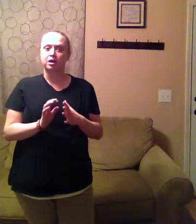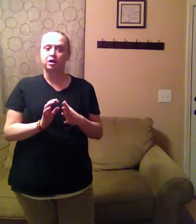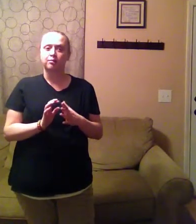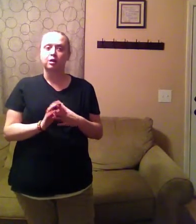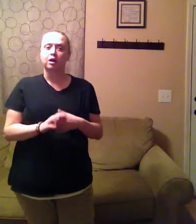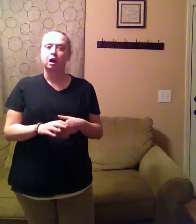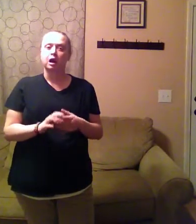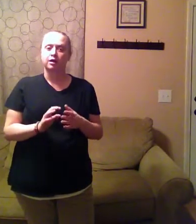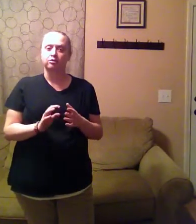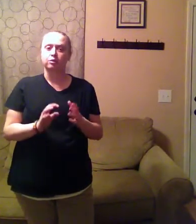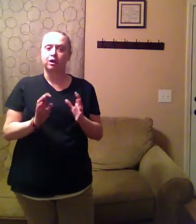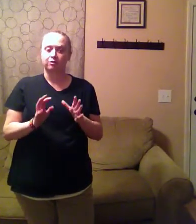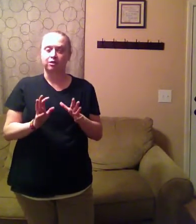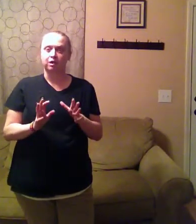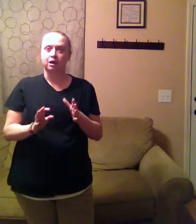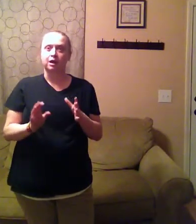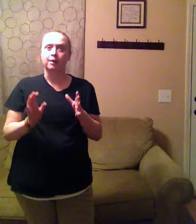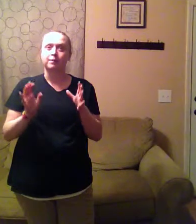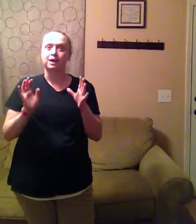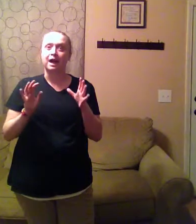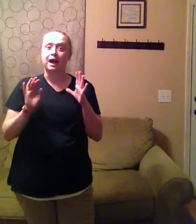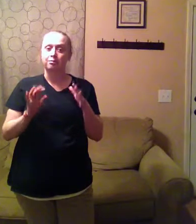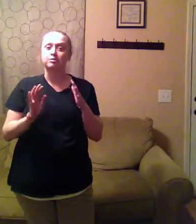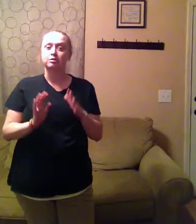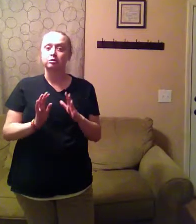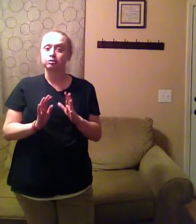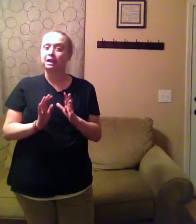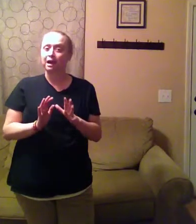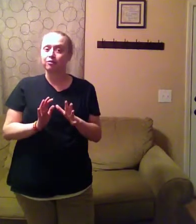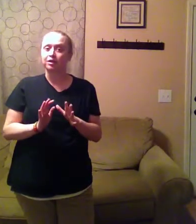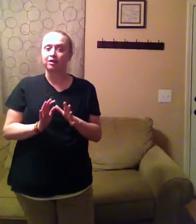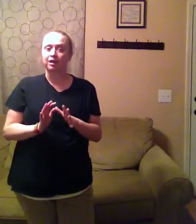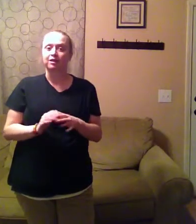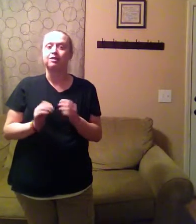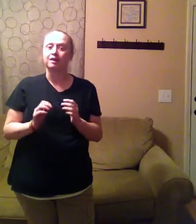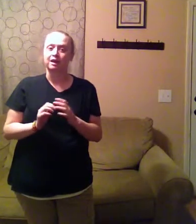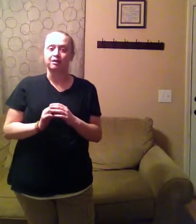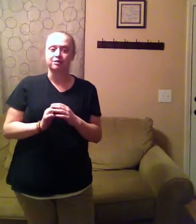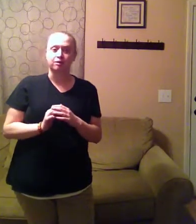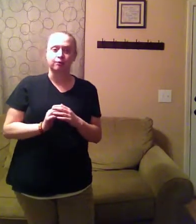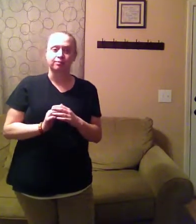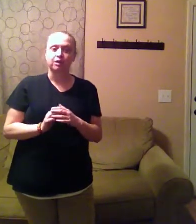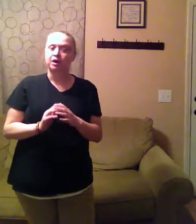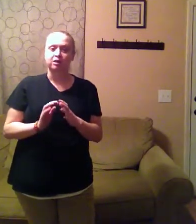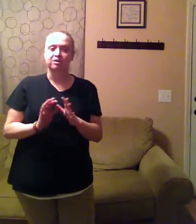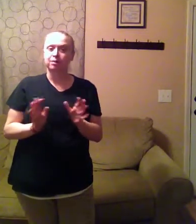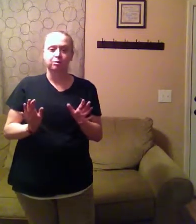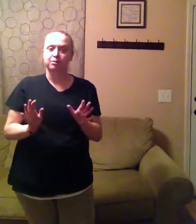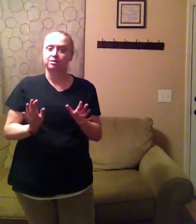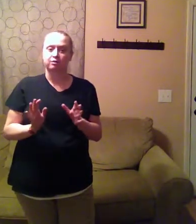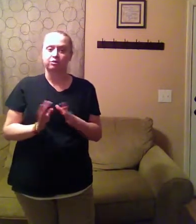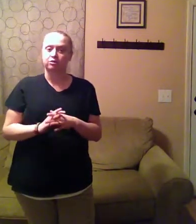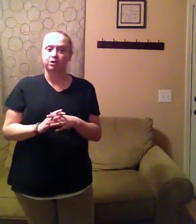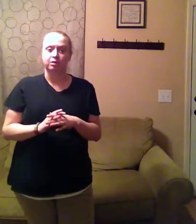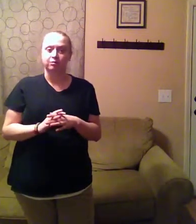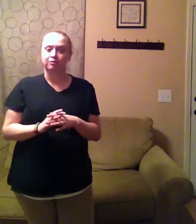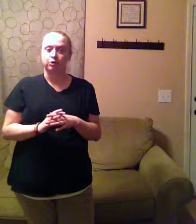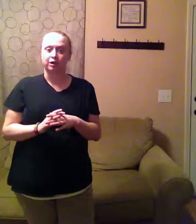time, I do everything, and I mean absolutely everything, the day it is due. I just can't bring myself to turn it in beforehand.